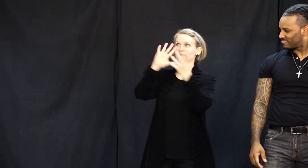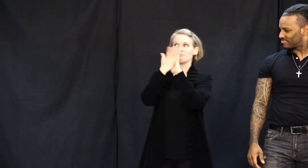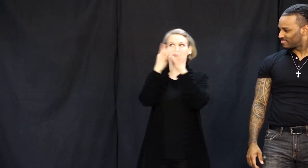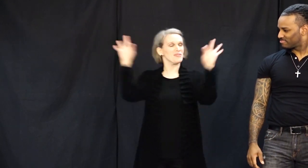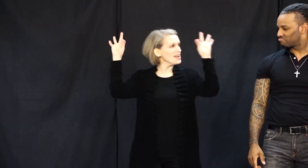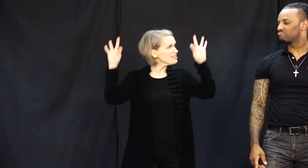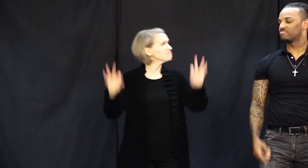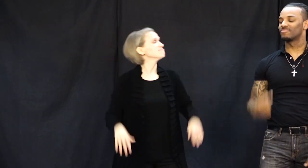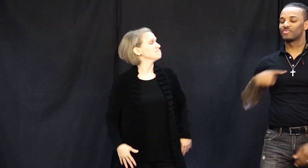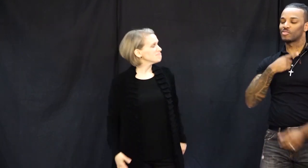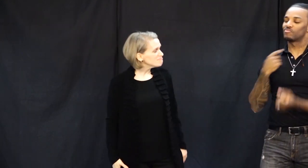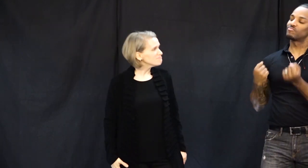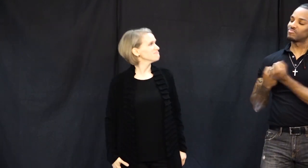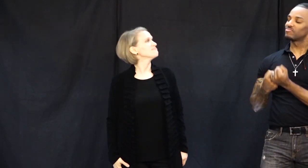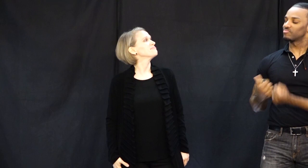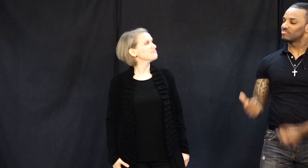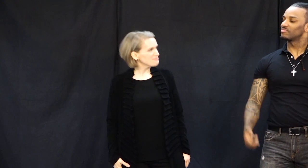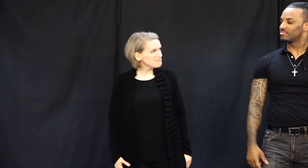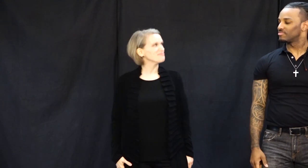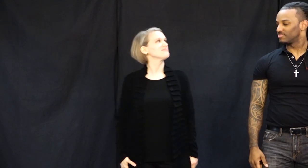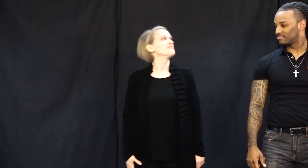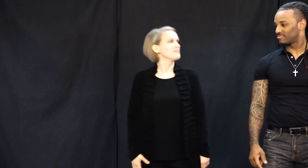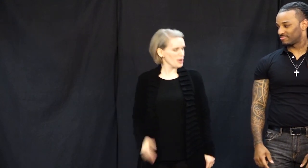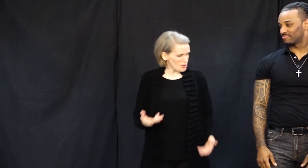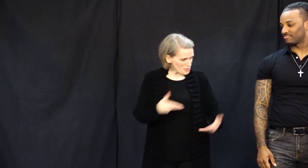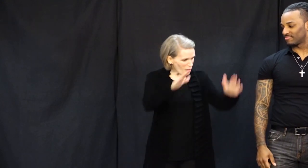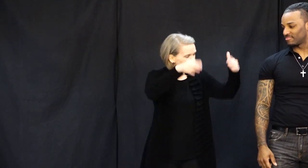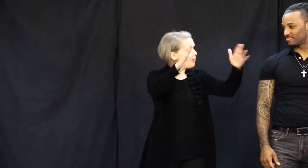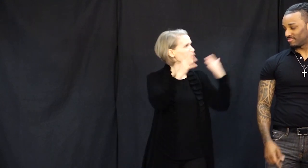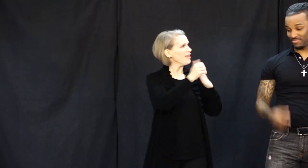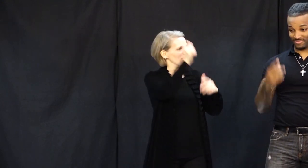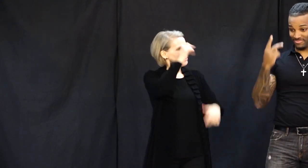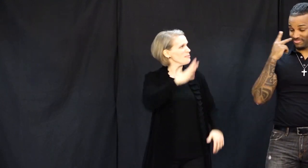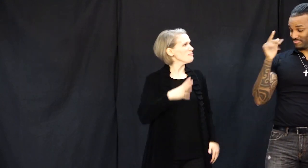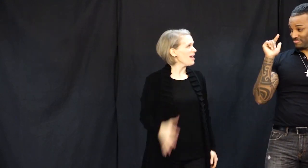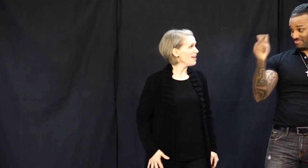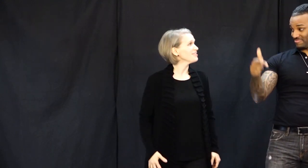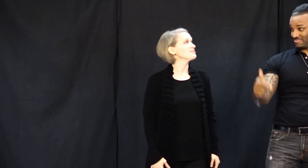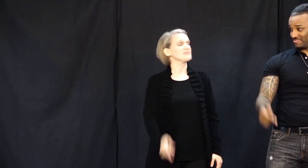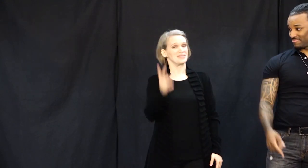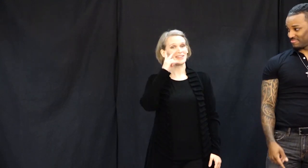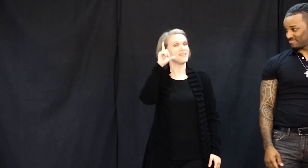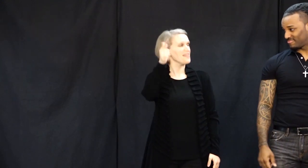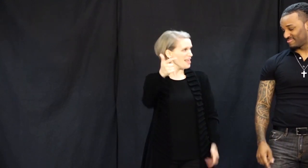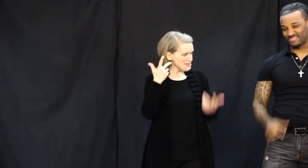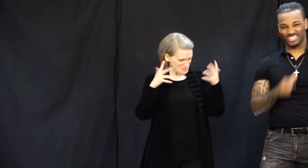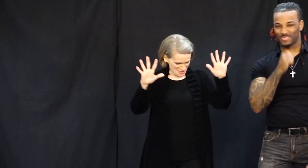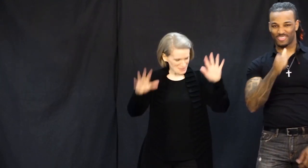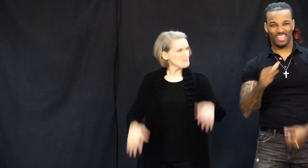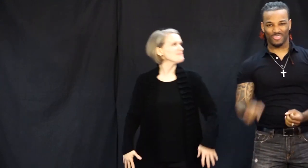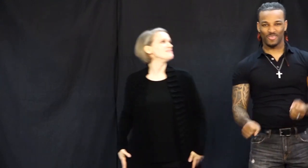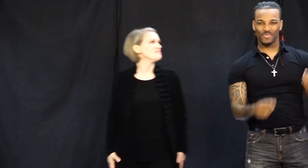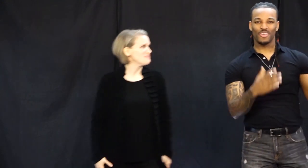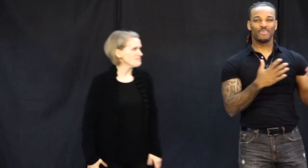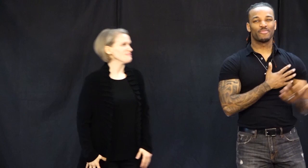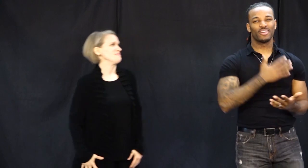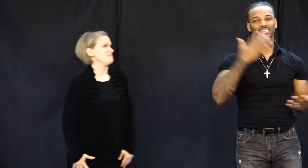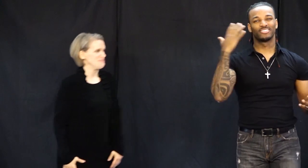I'm given the chance. We'll be with you when you do. Go, lead your man. I'll see you on the other side. Till we meet again. I am not throwing away my